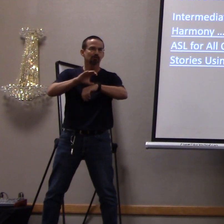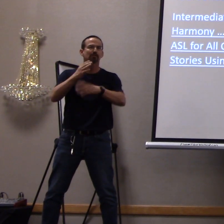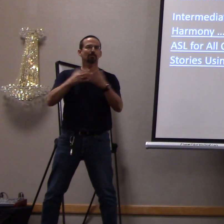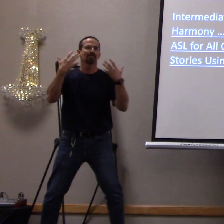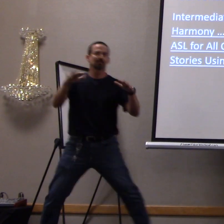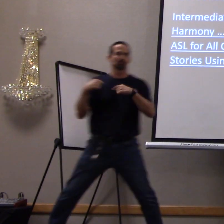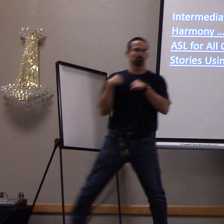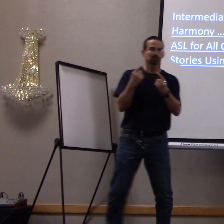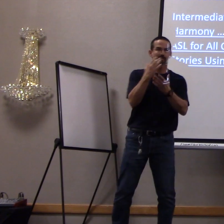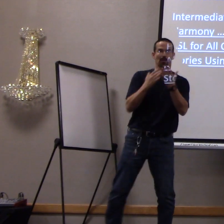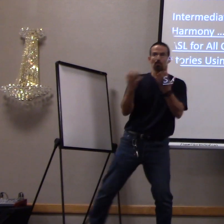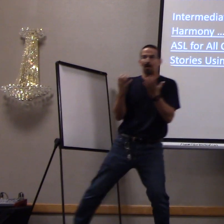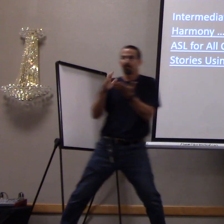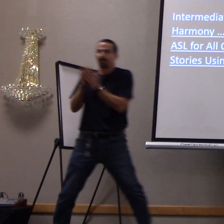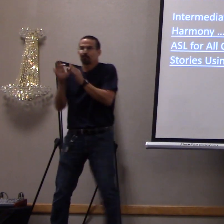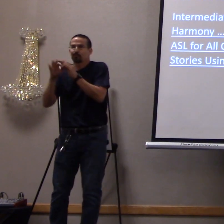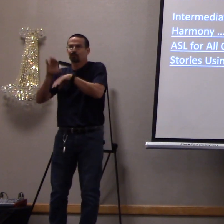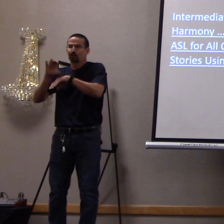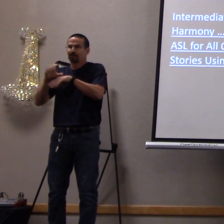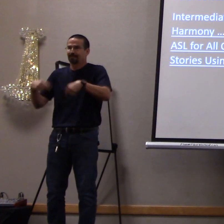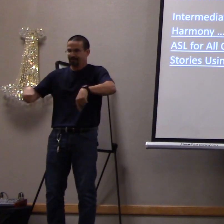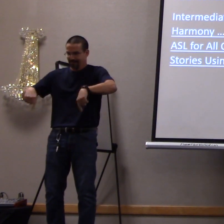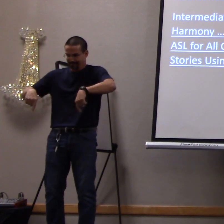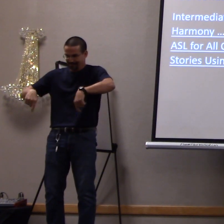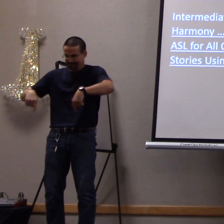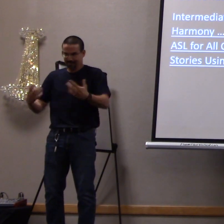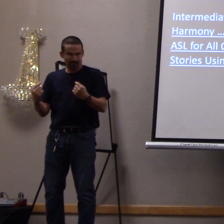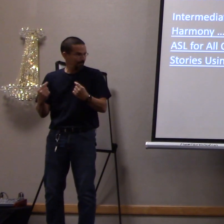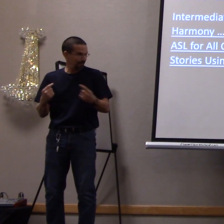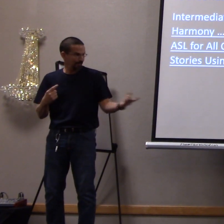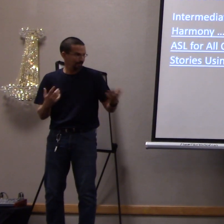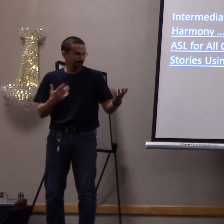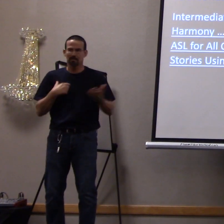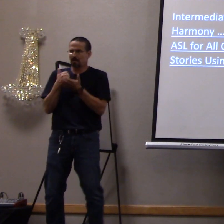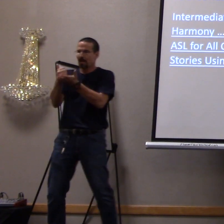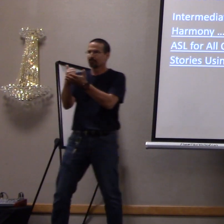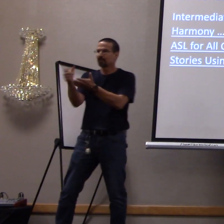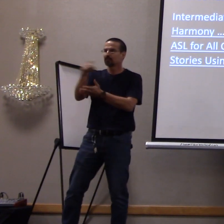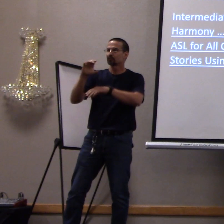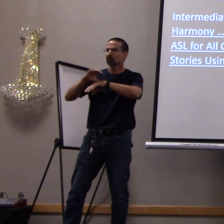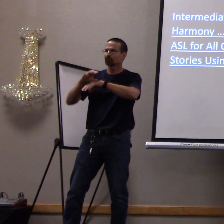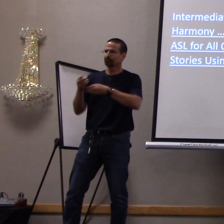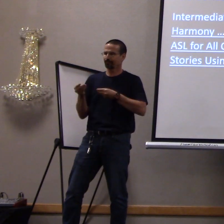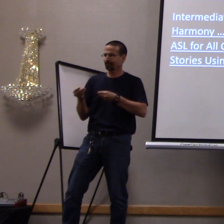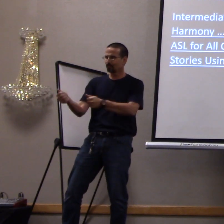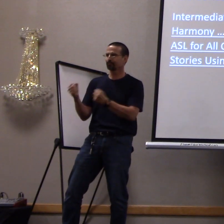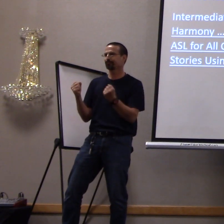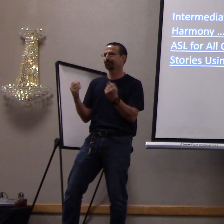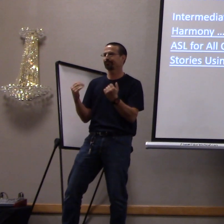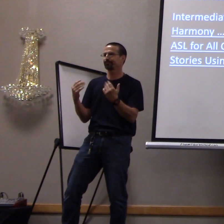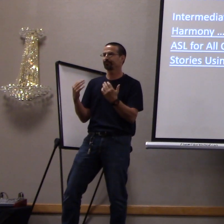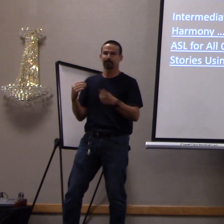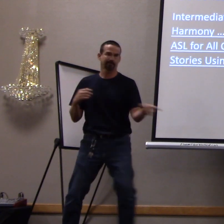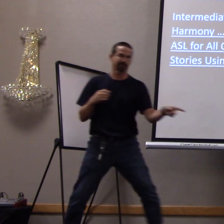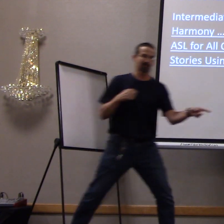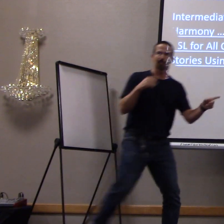become interpreters at church one day, or maybe you have been, or you're familiar with the church environment, or you're too nervous to do so. I'll be able to help you